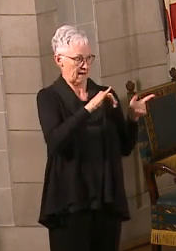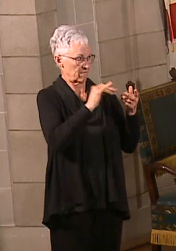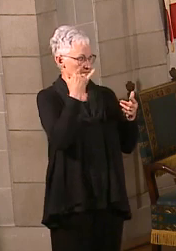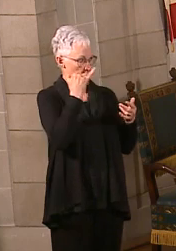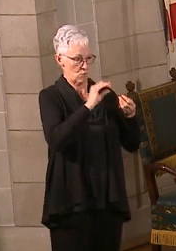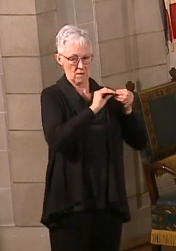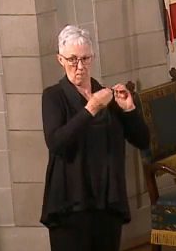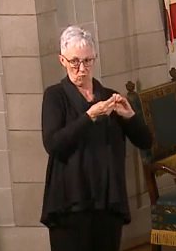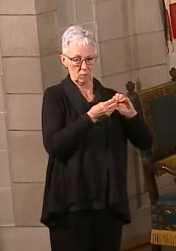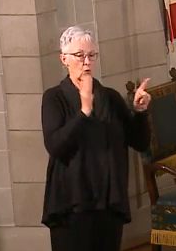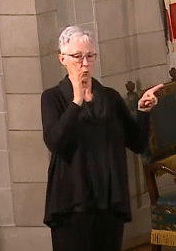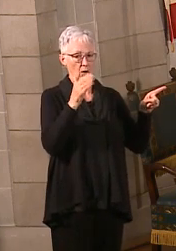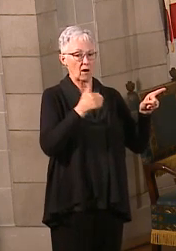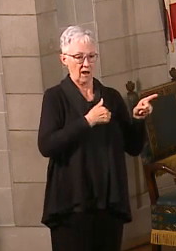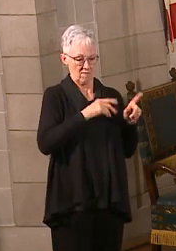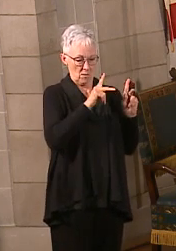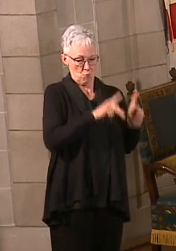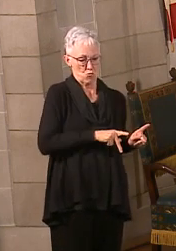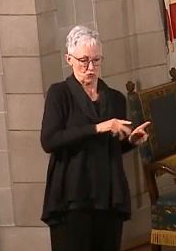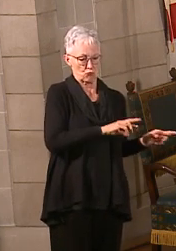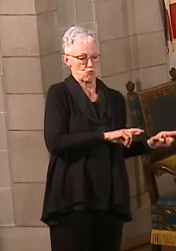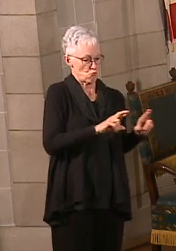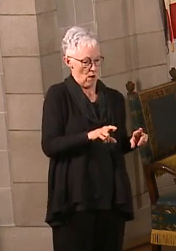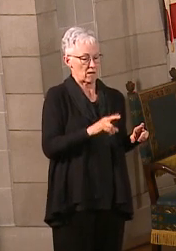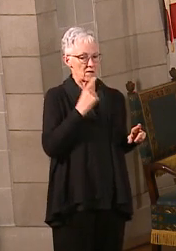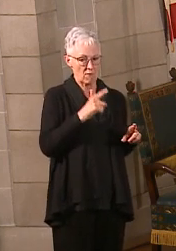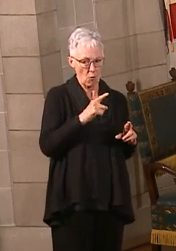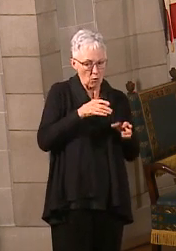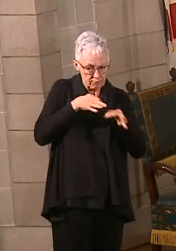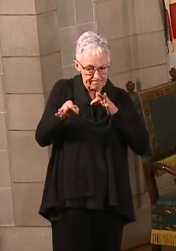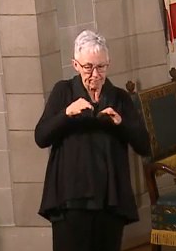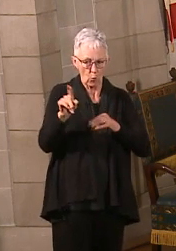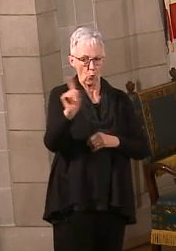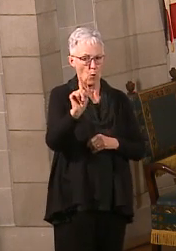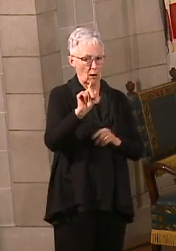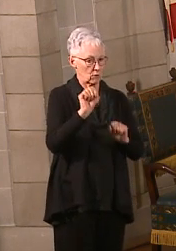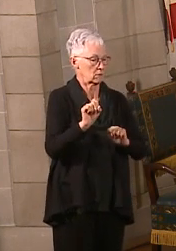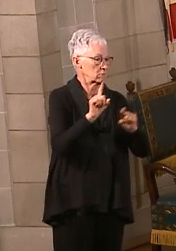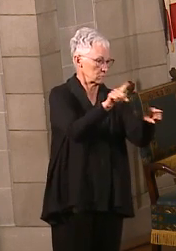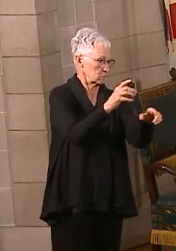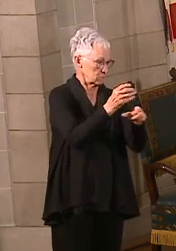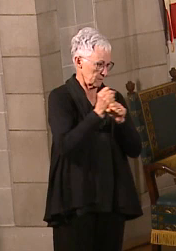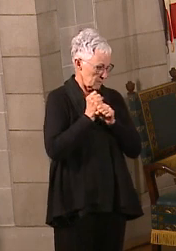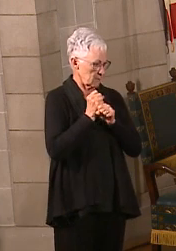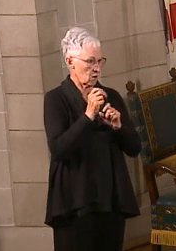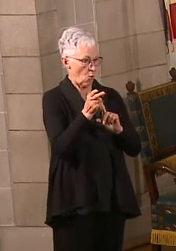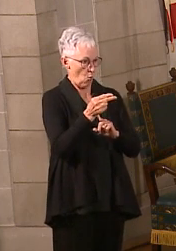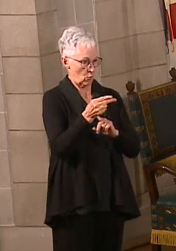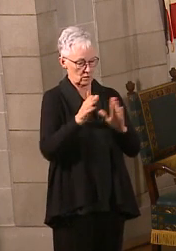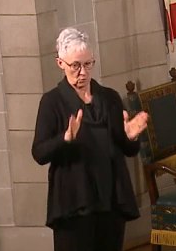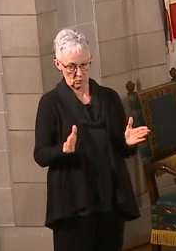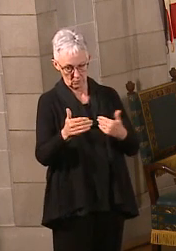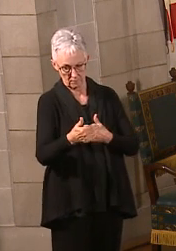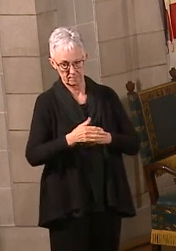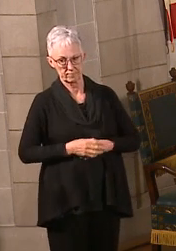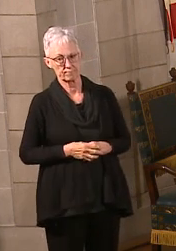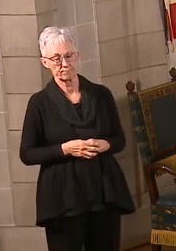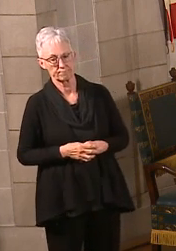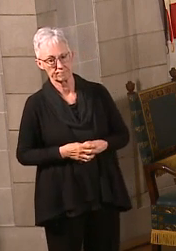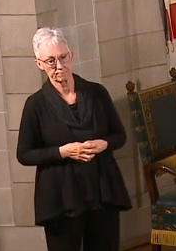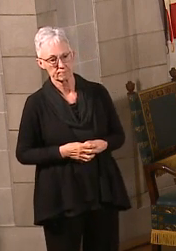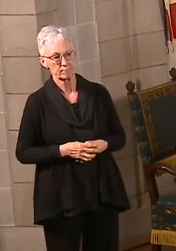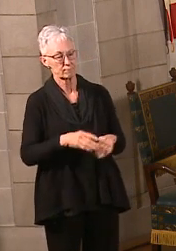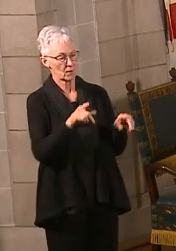arrange those lodgings. Now, we are also working, as we mentioned earlier, on quarantine, isolation, and convalescence